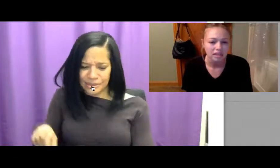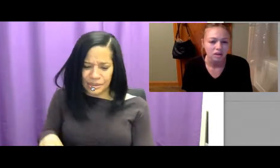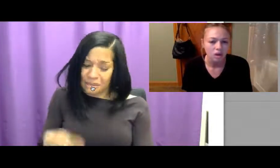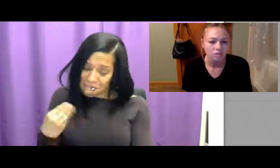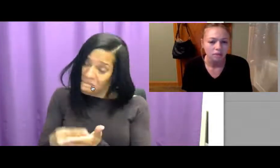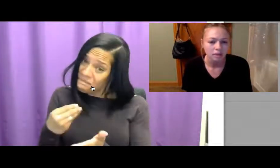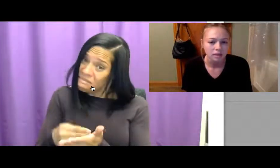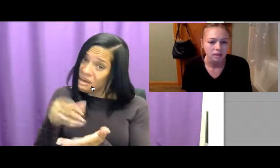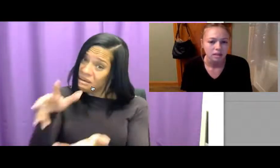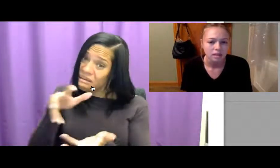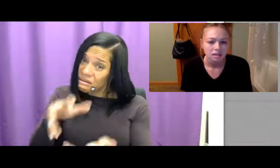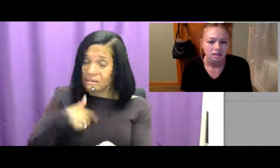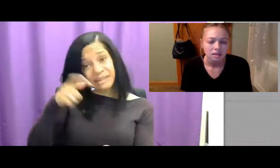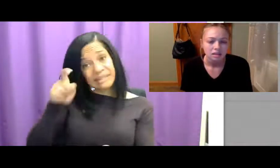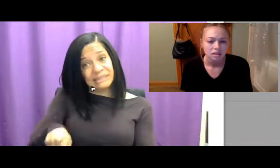$106. I need all of my money.